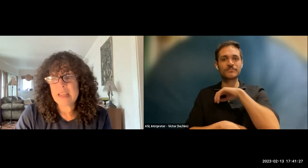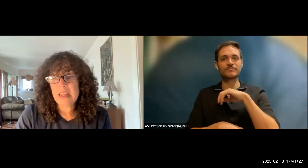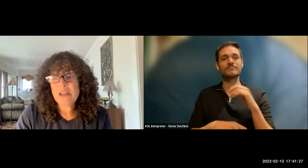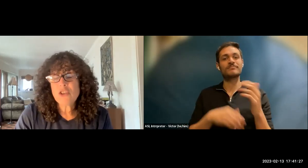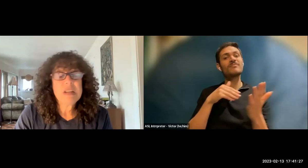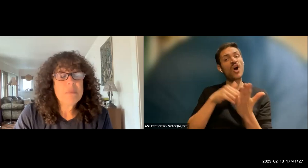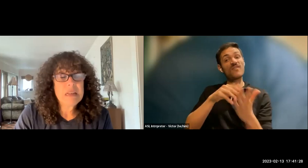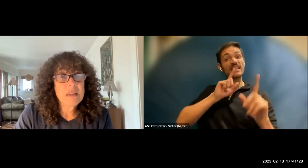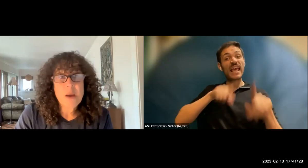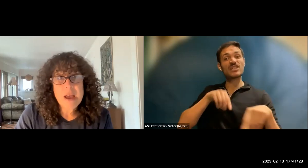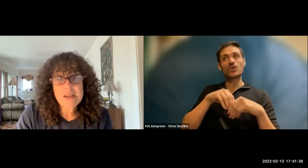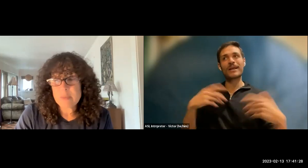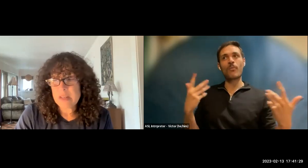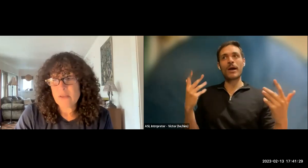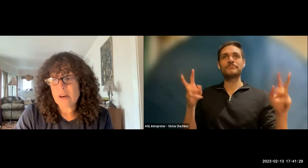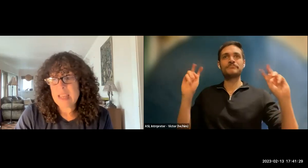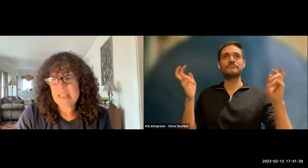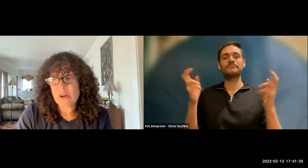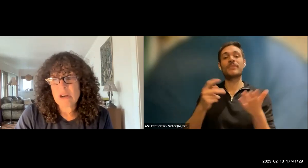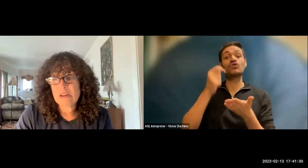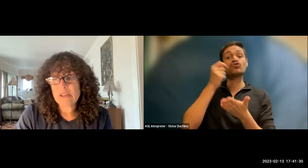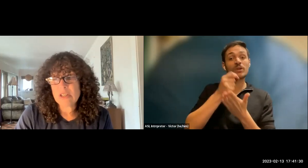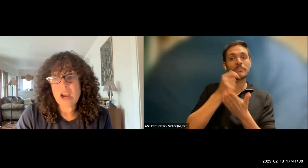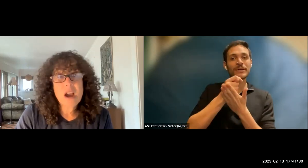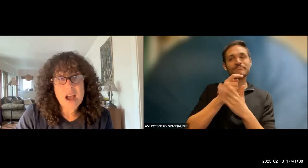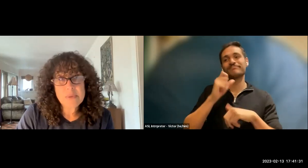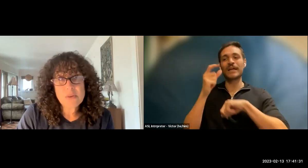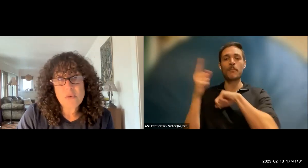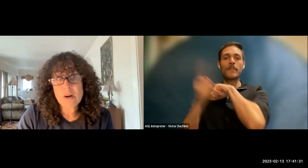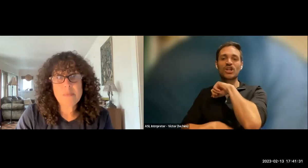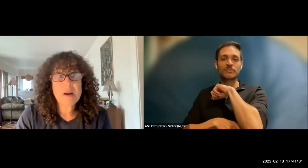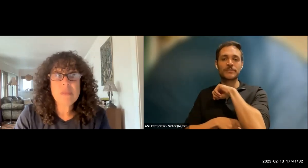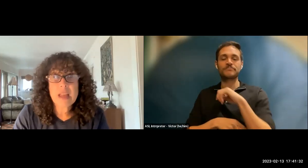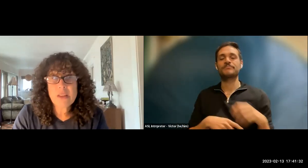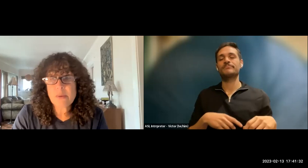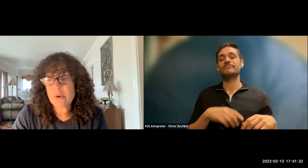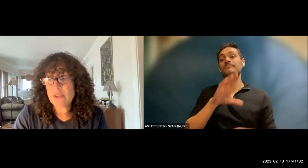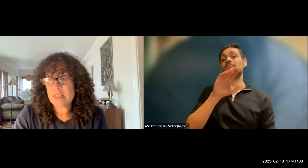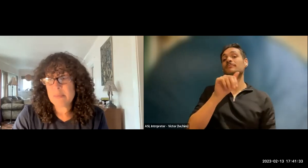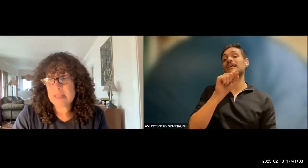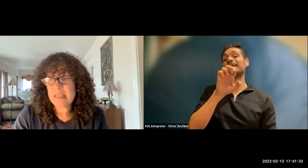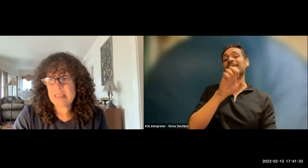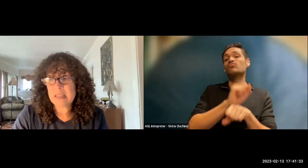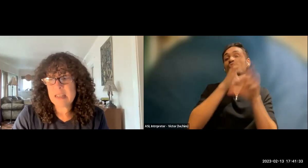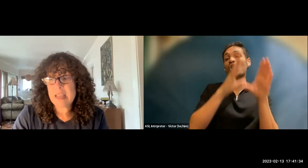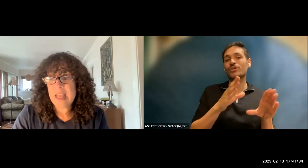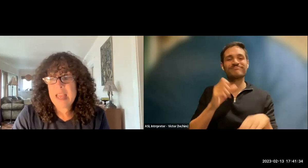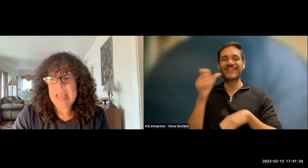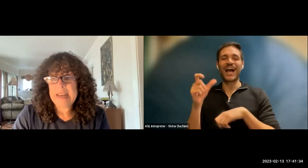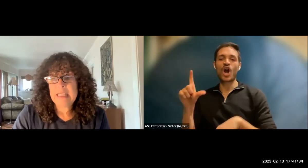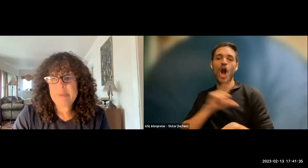instance, like treatment, not punishment, or caseworkers, not cops, or public health approaches to